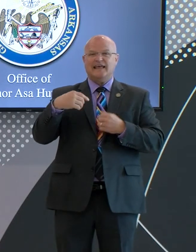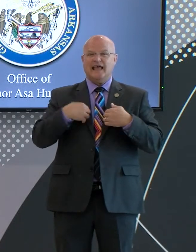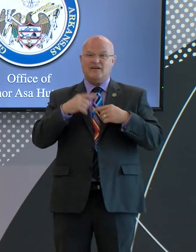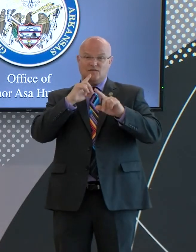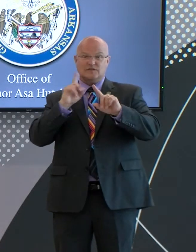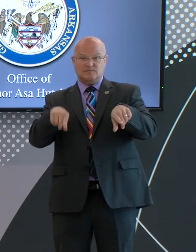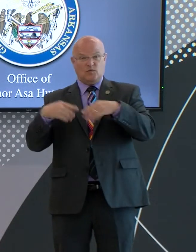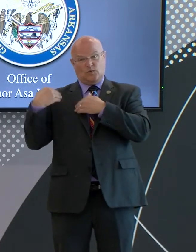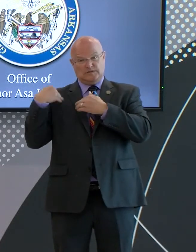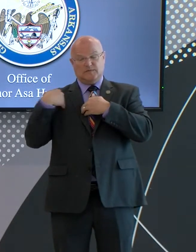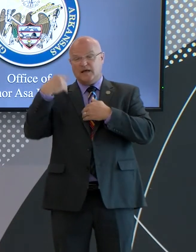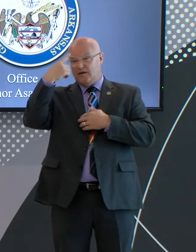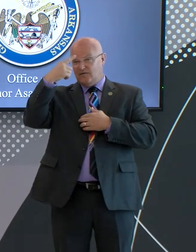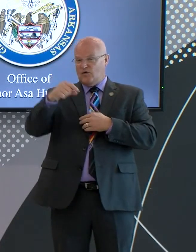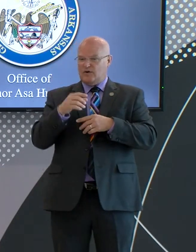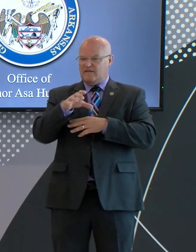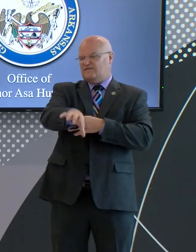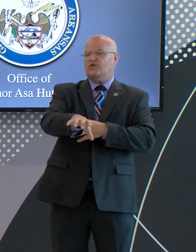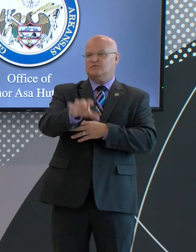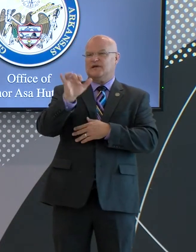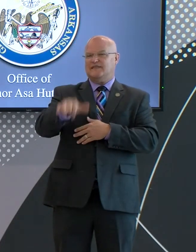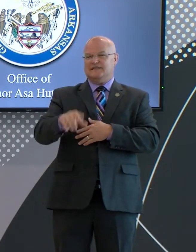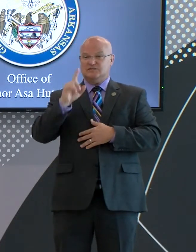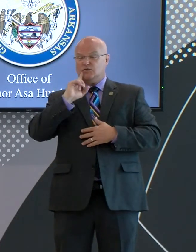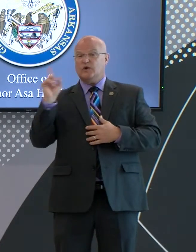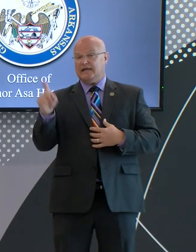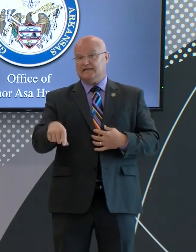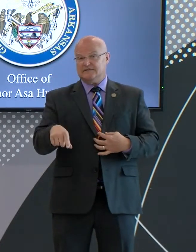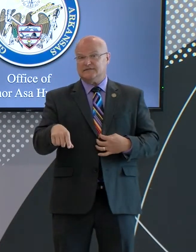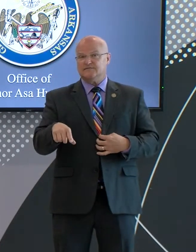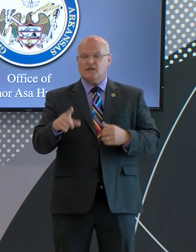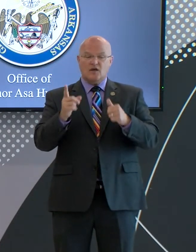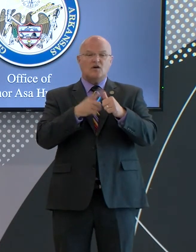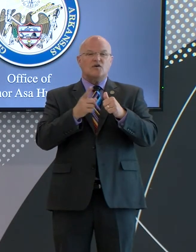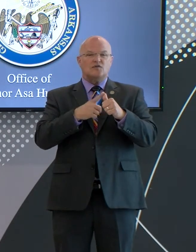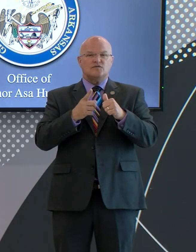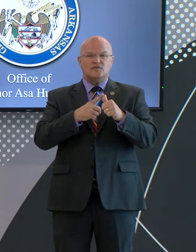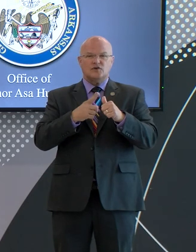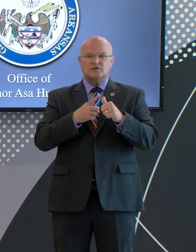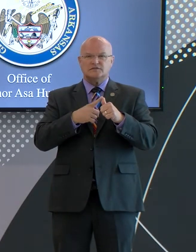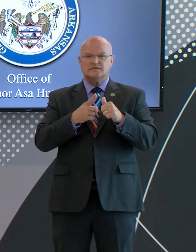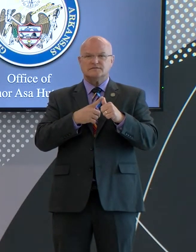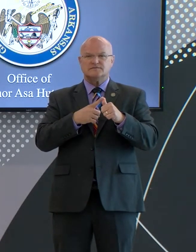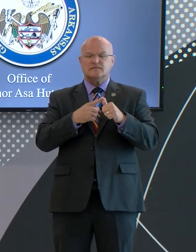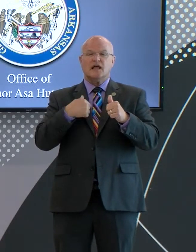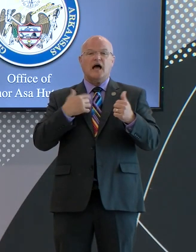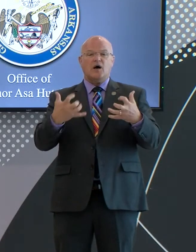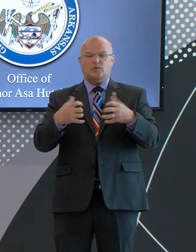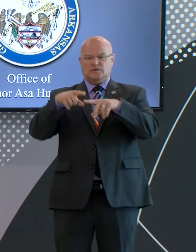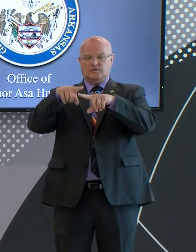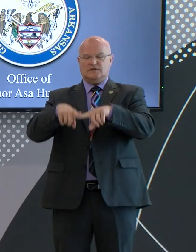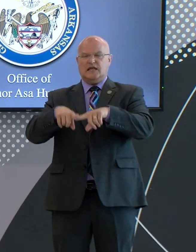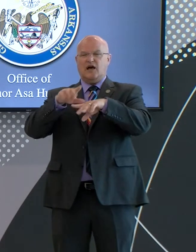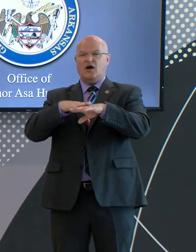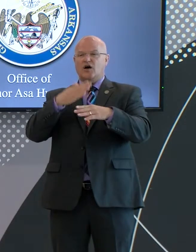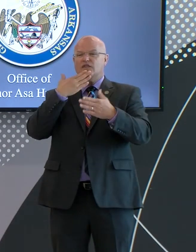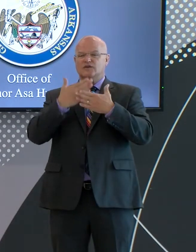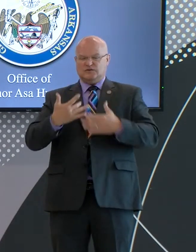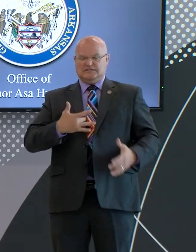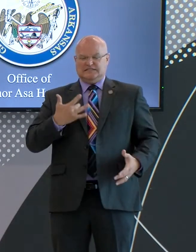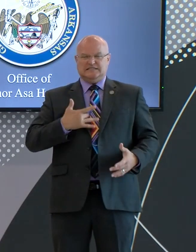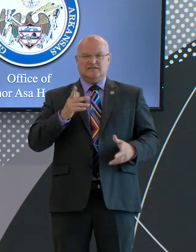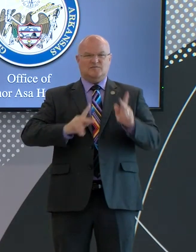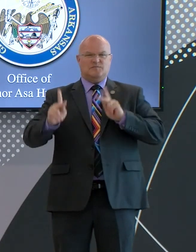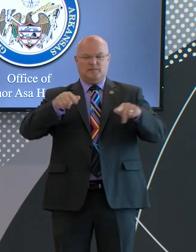has responsibility for enforcement of these directives. First, I want to rely upon the good sense